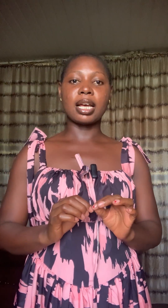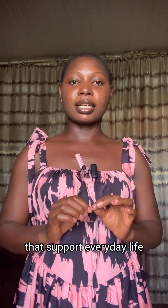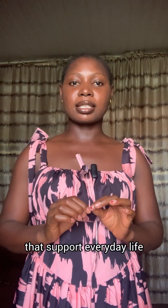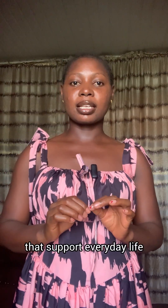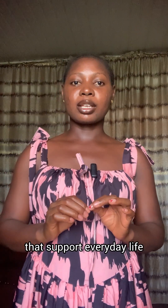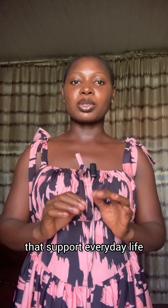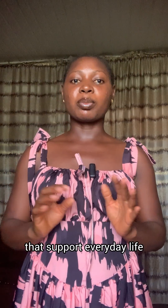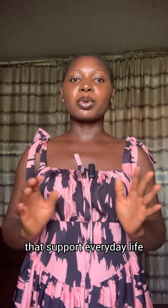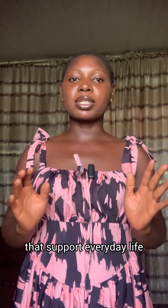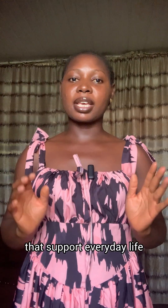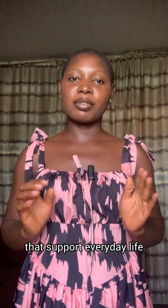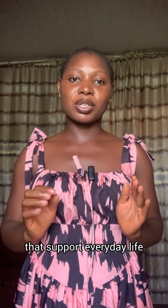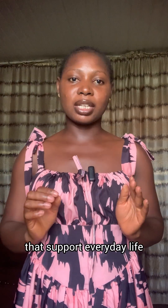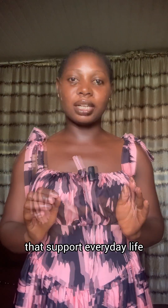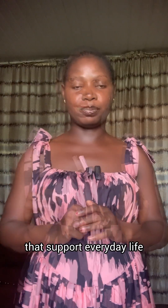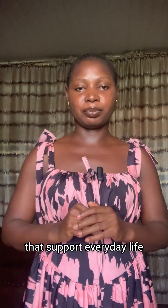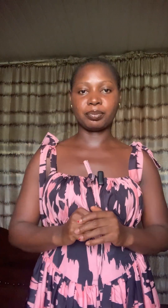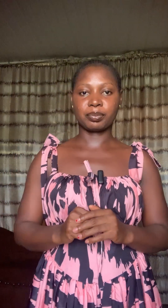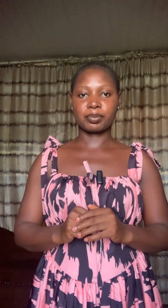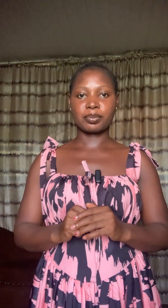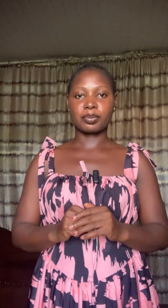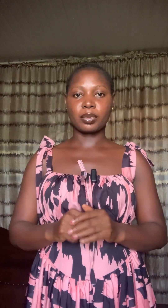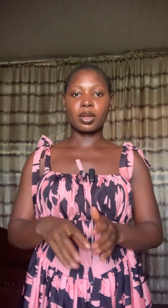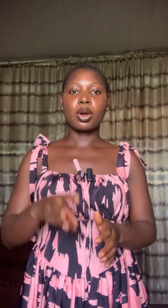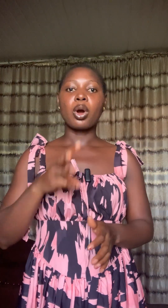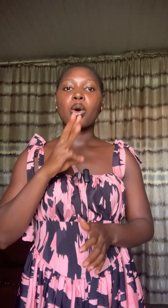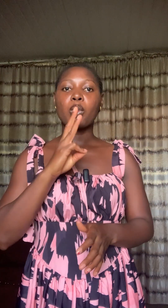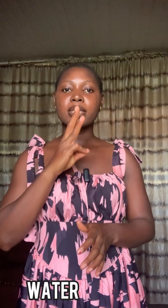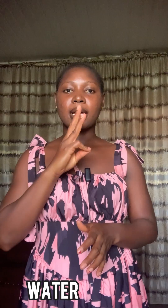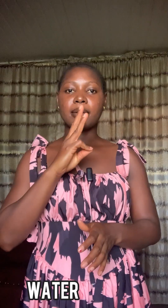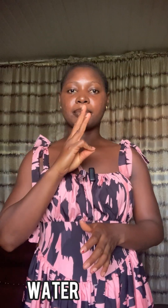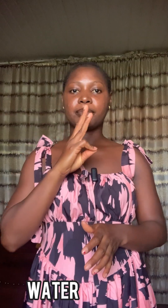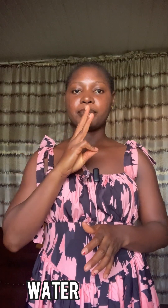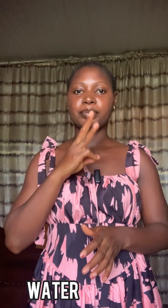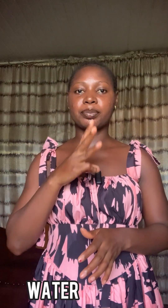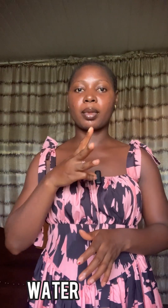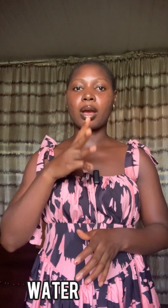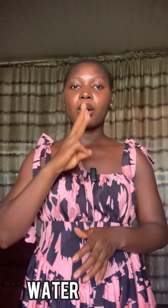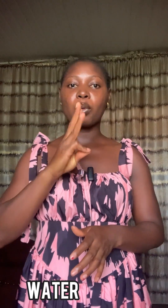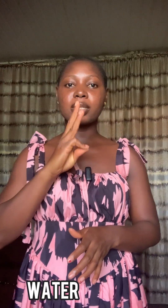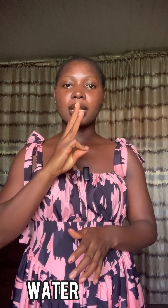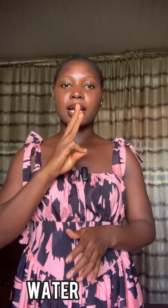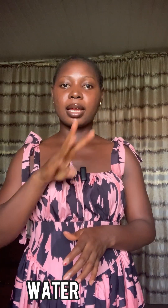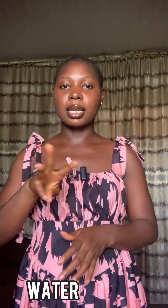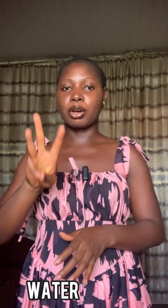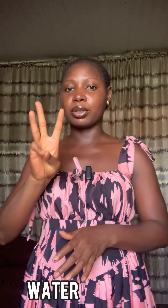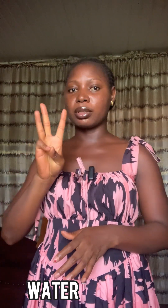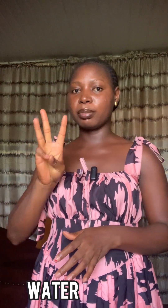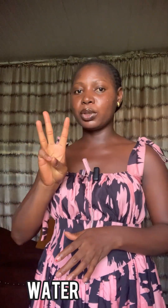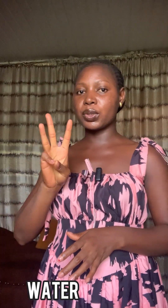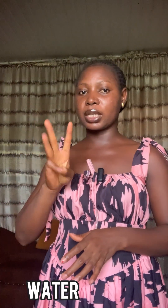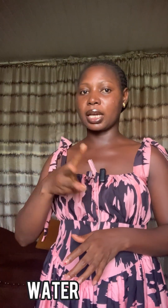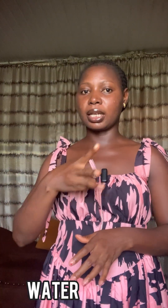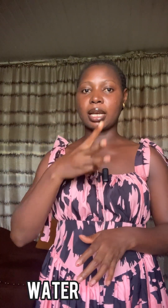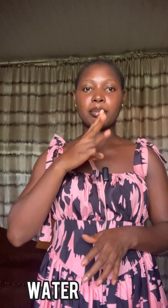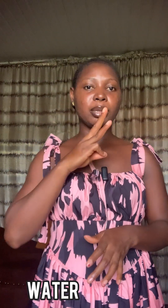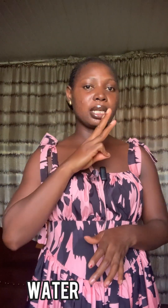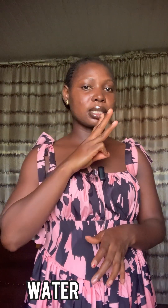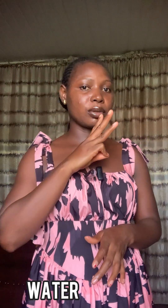that support everyday life. Water, water. Now your W sign placed around